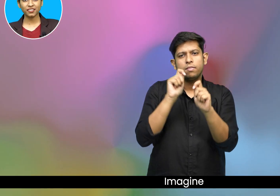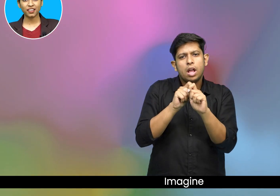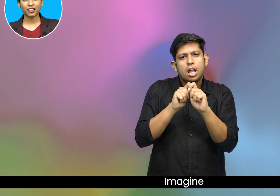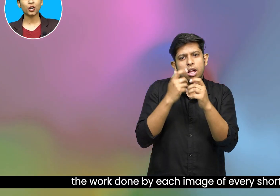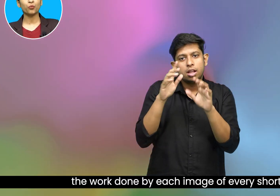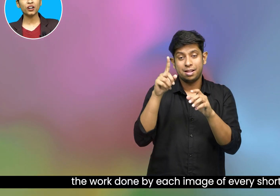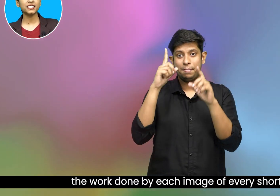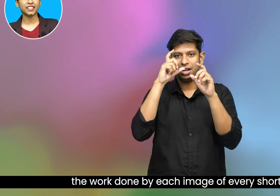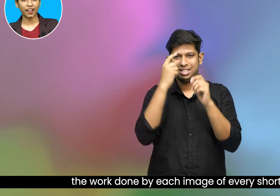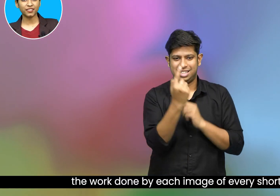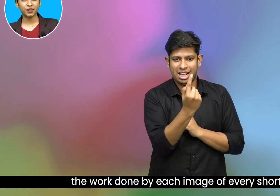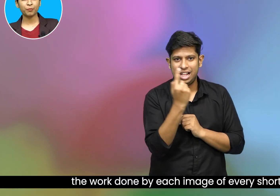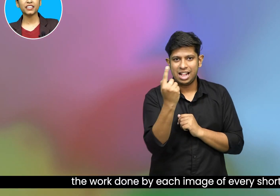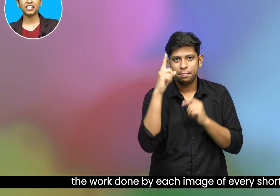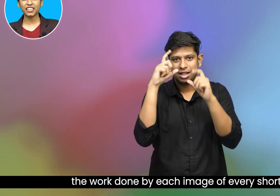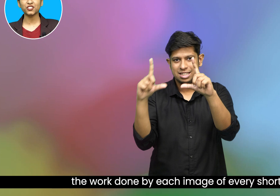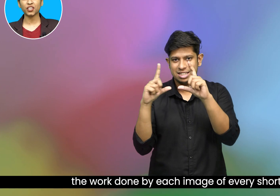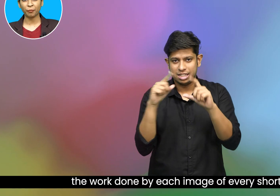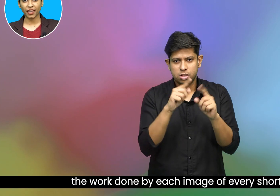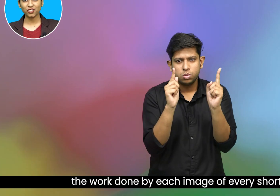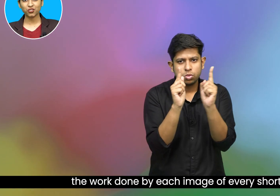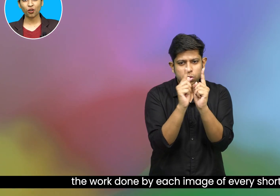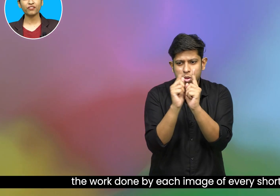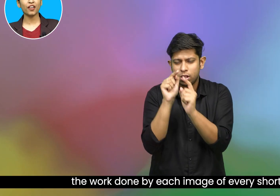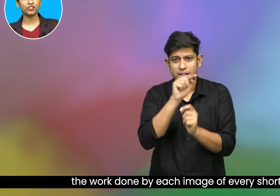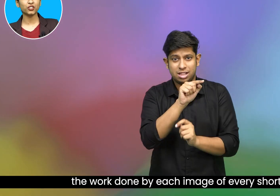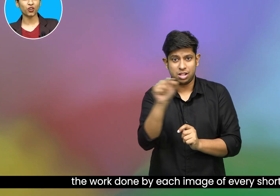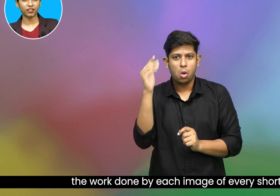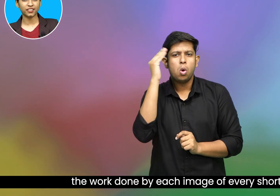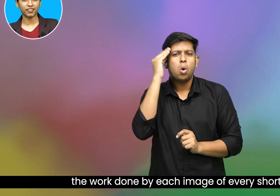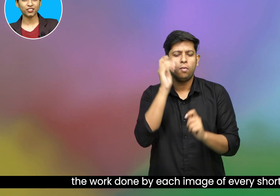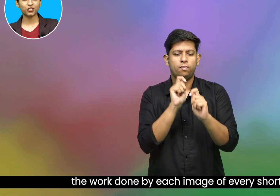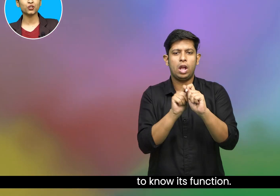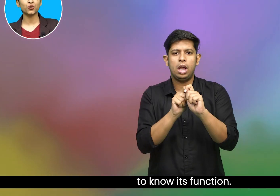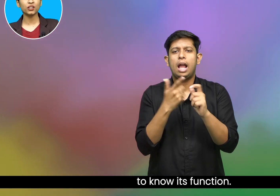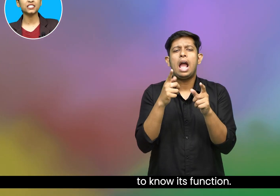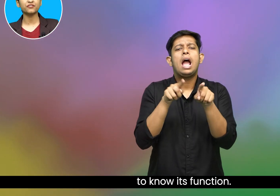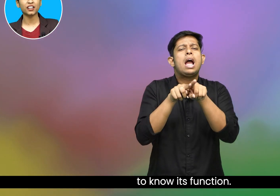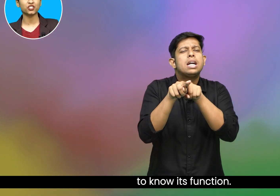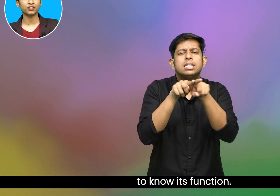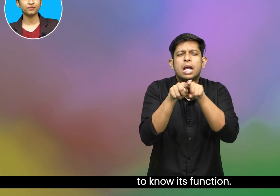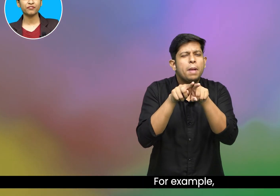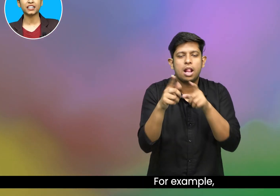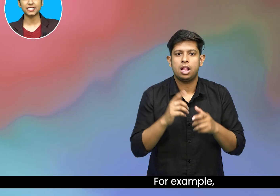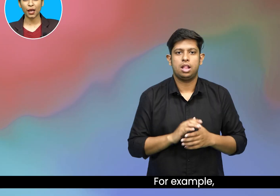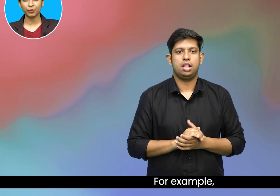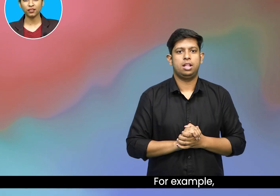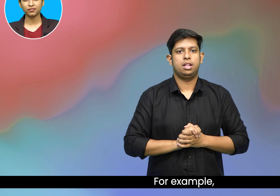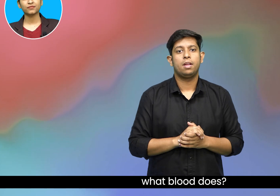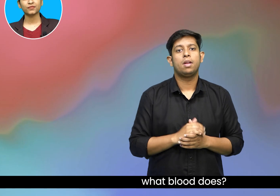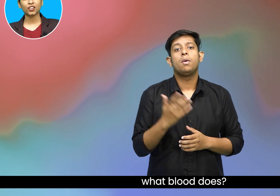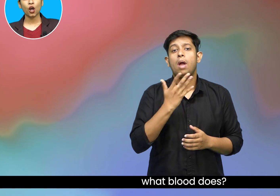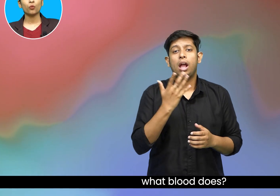Imagine the work done by each image of every shortcut to know its function. For